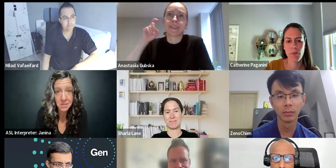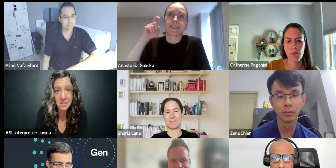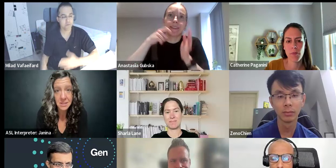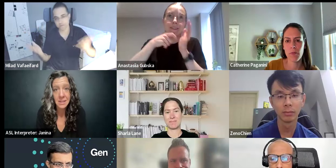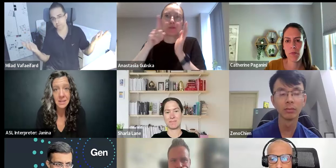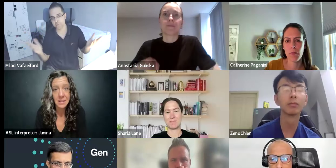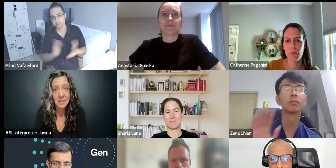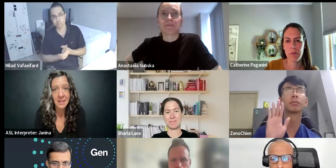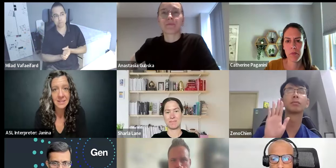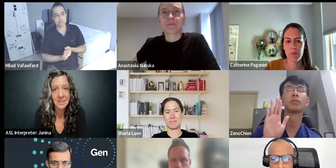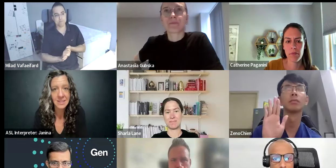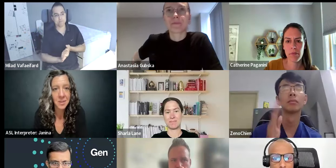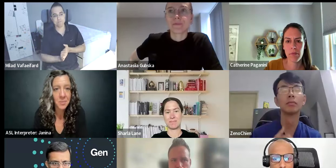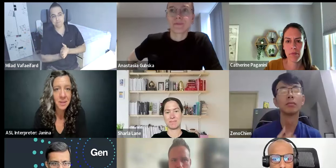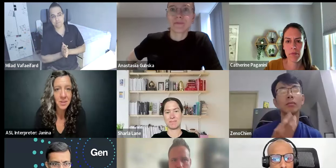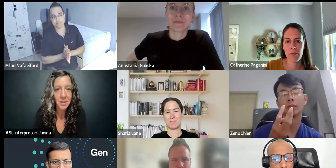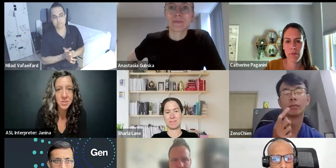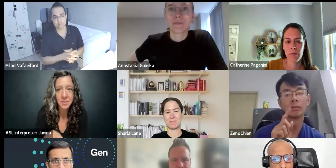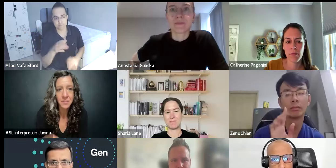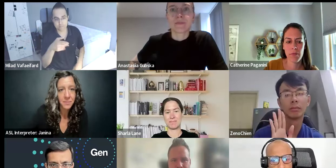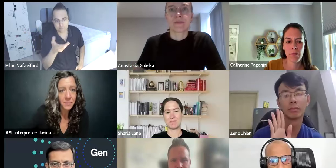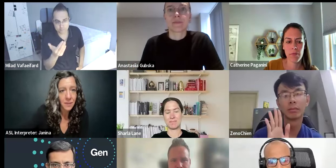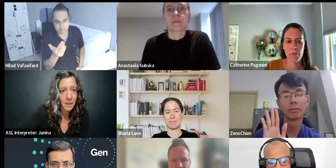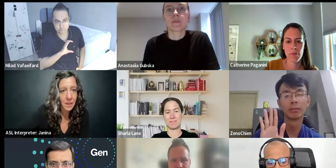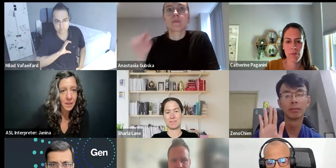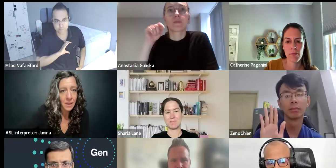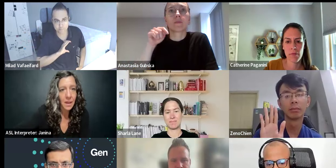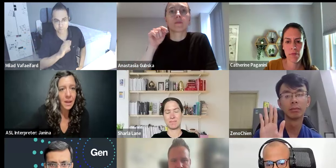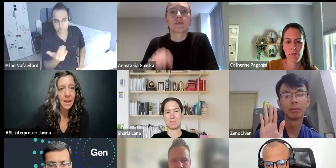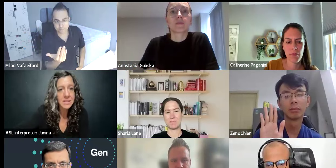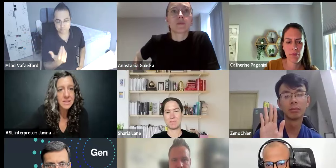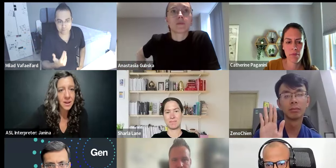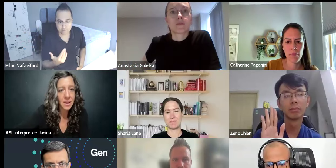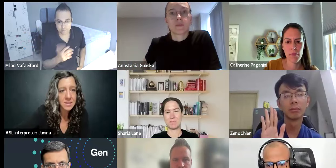know? And Anastasia says, no, we can look into it. Yes.